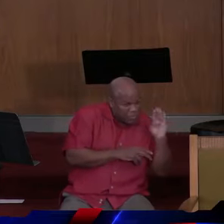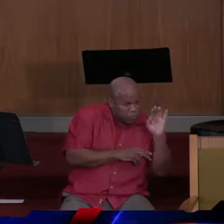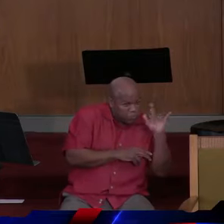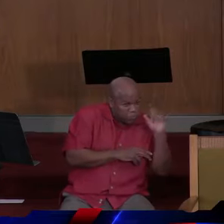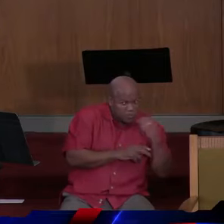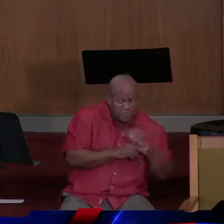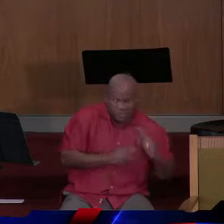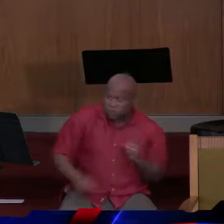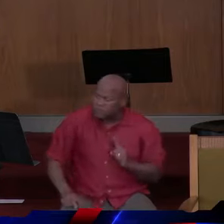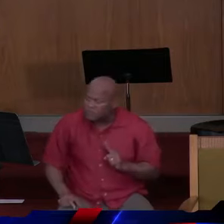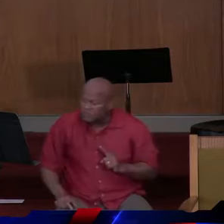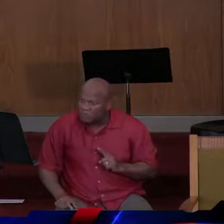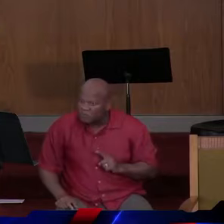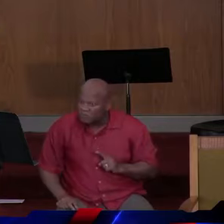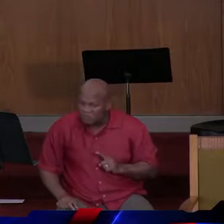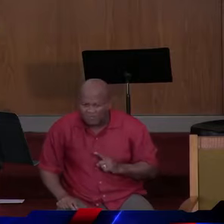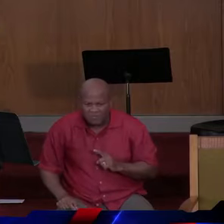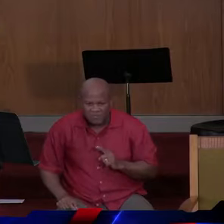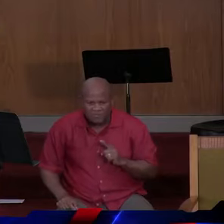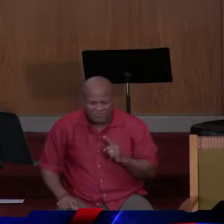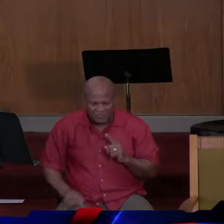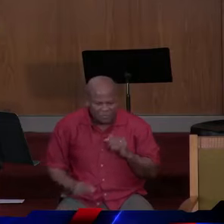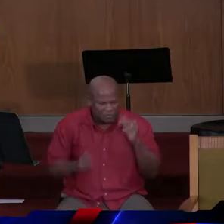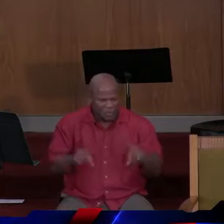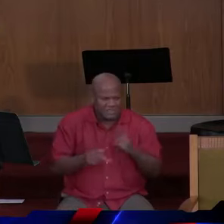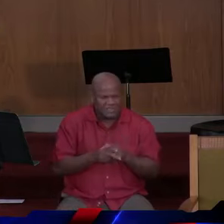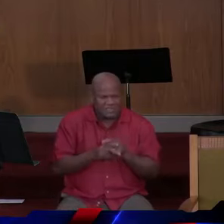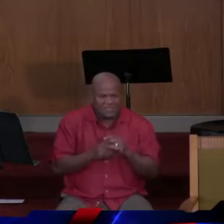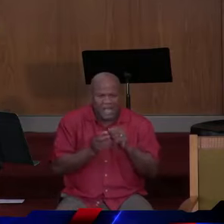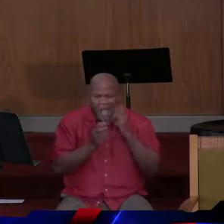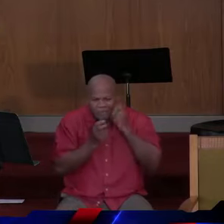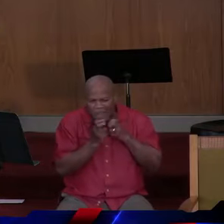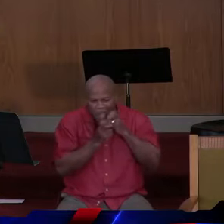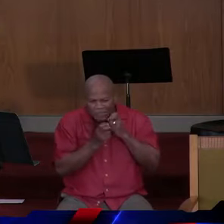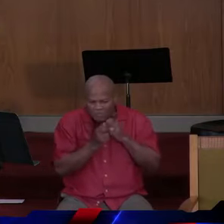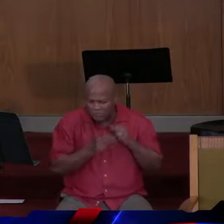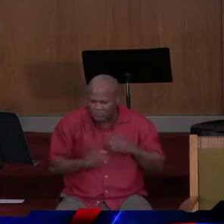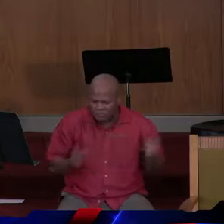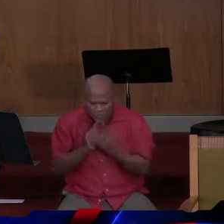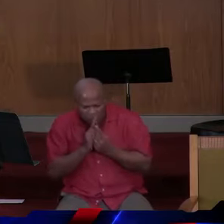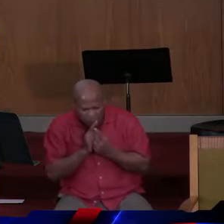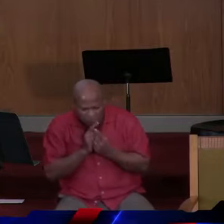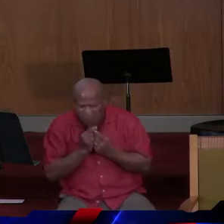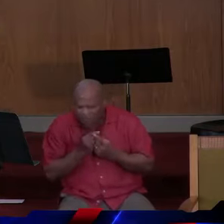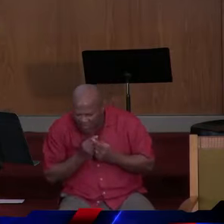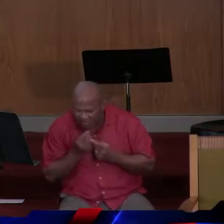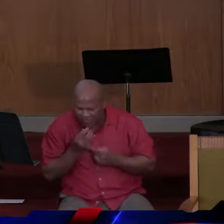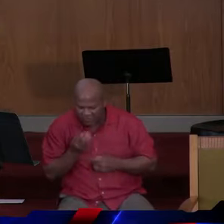They'll come to you and spit that gum out. They didn't care if you was in the choir or the pulpit.